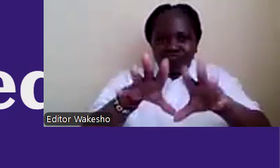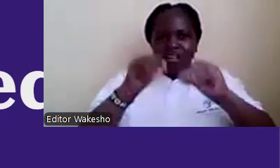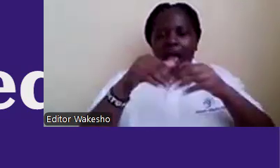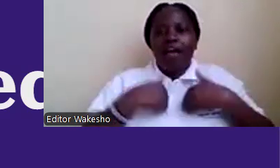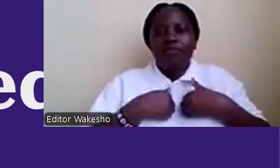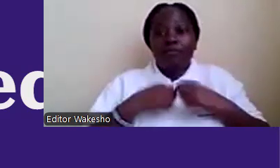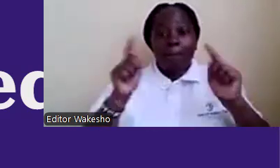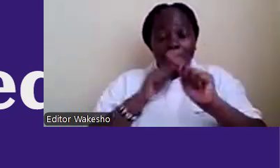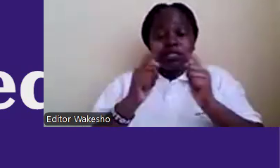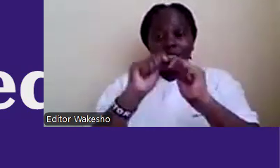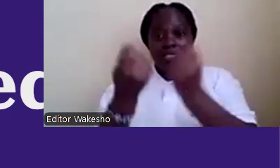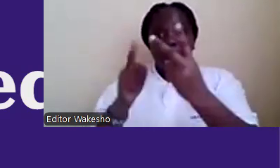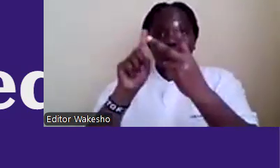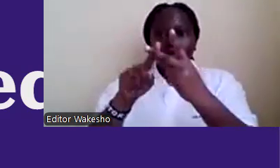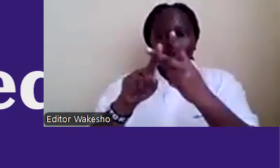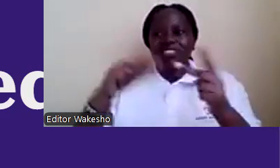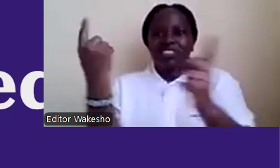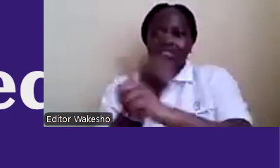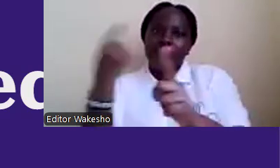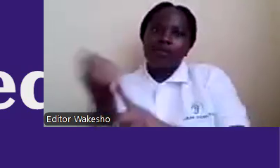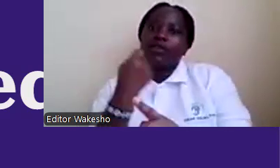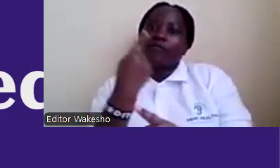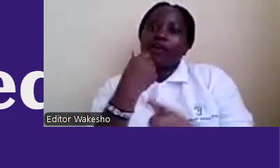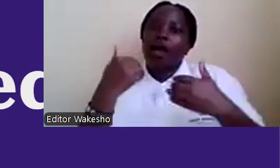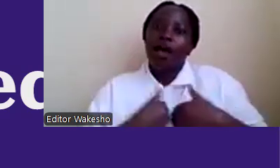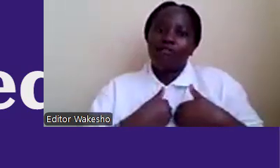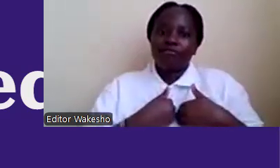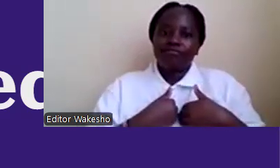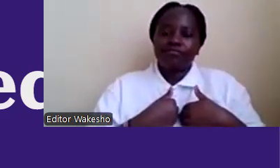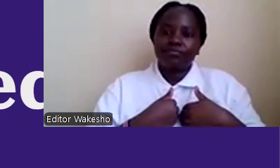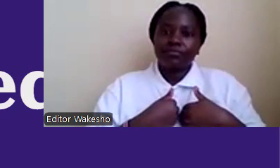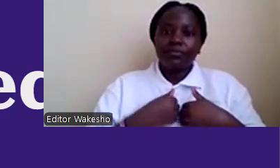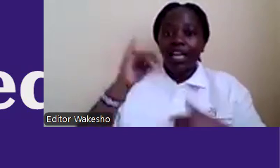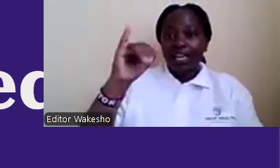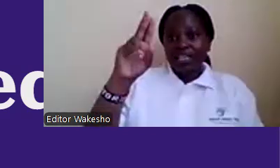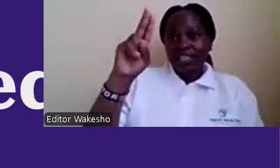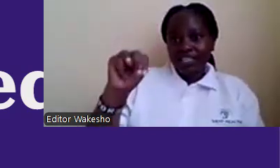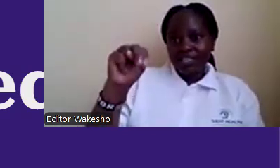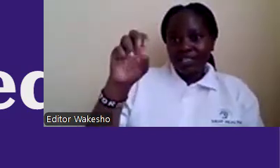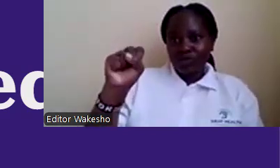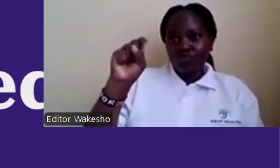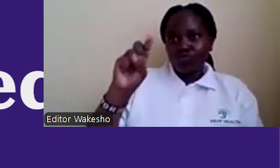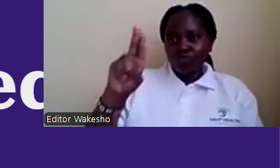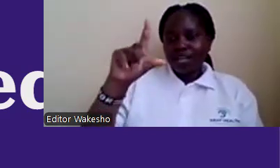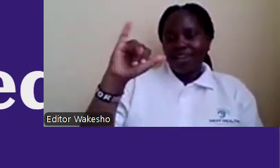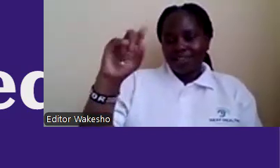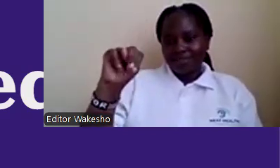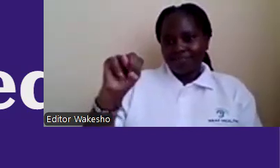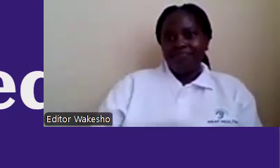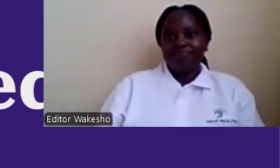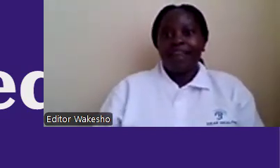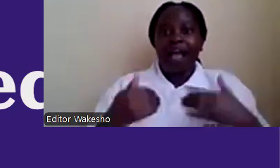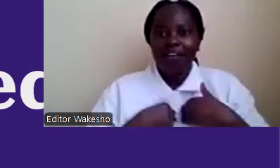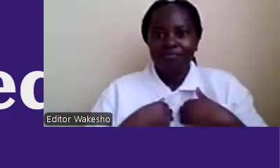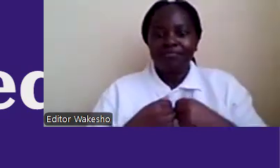managed with other medications such as metformin, as well as insulin therapy in certain cases. So as we